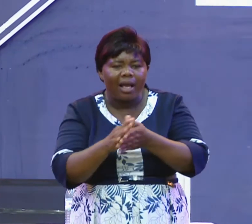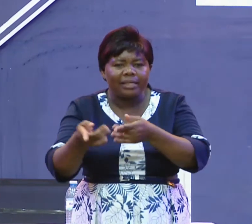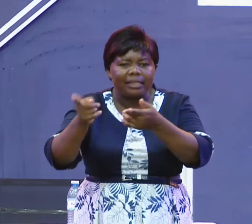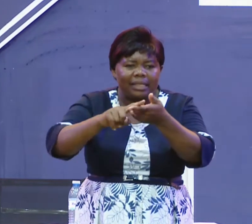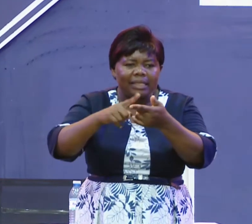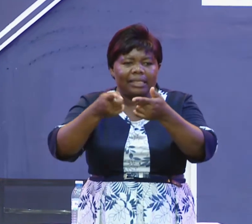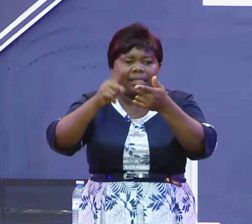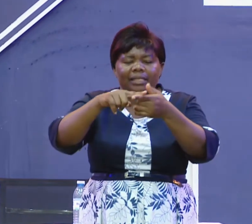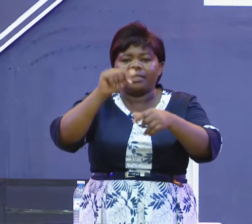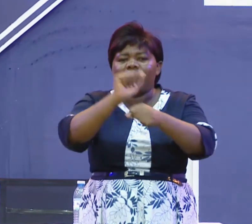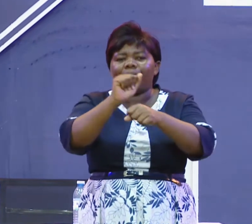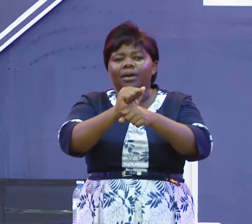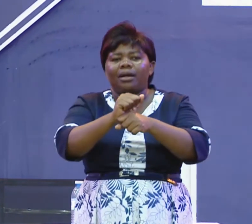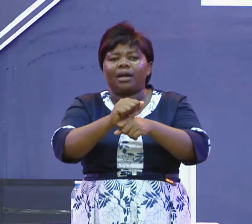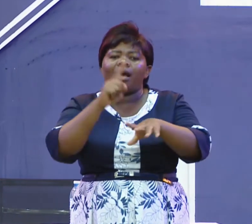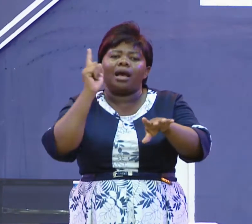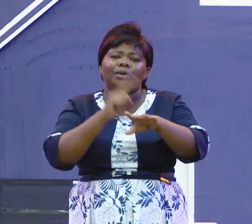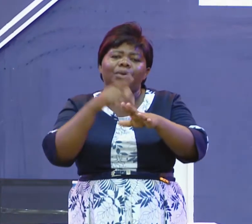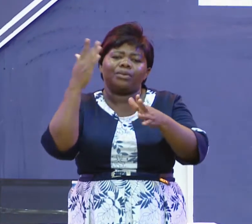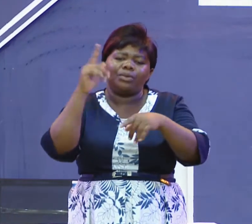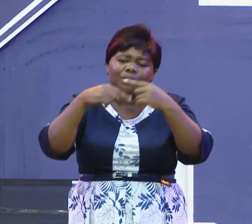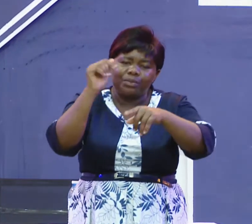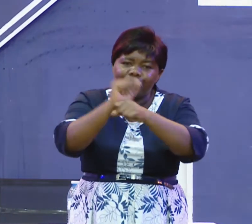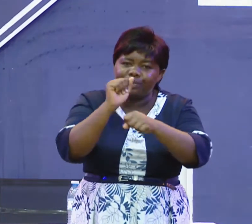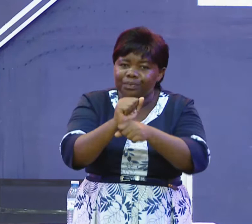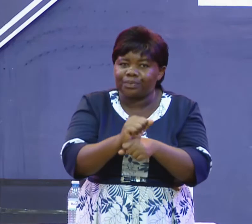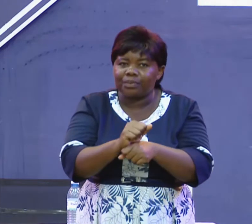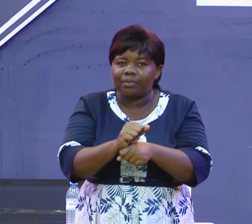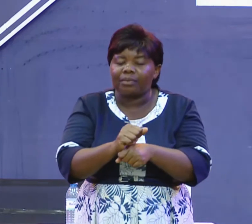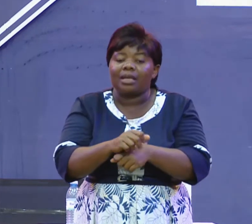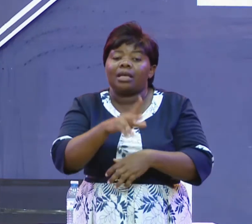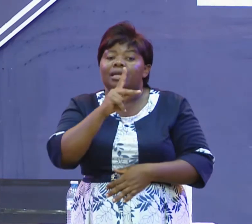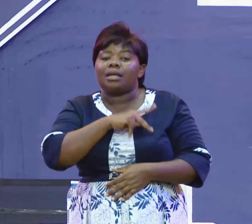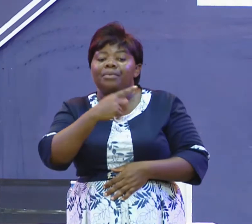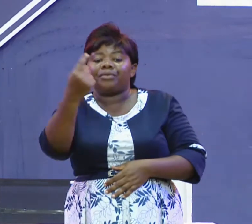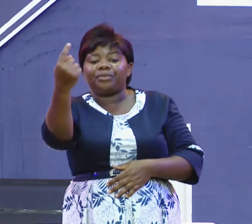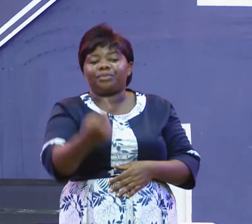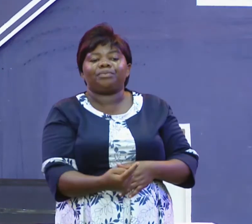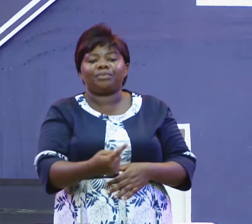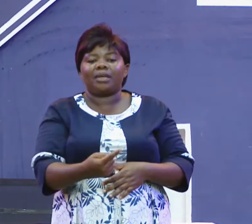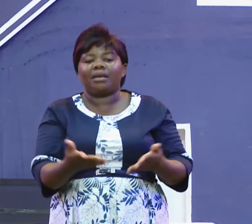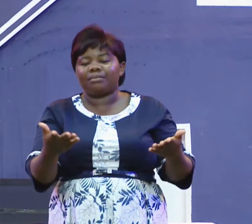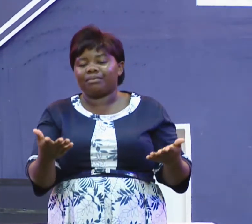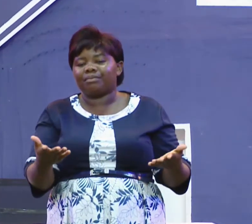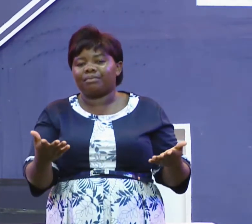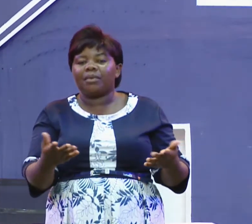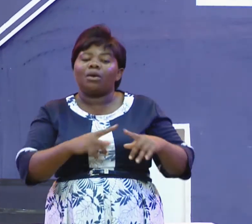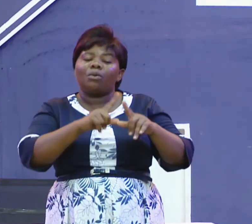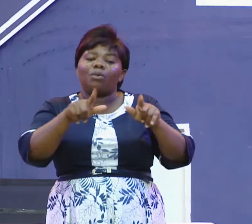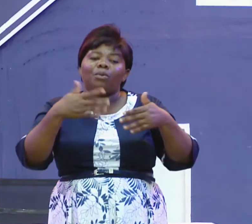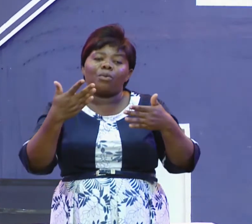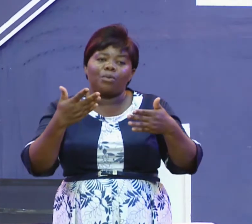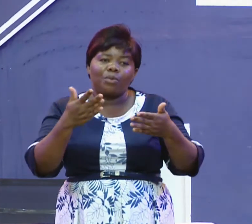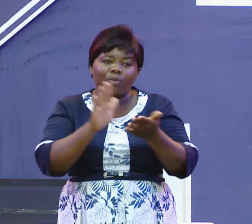And increase on our work. Wakati nga tukola. Amidst us working. Amagoba gajja kujja. The profits will come through. Tujja kubeera